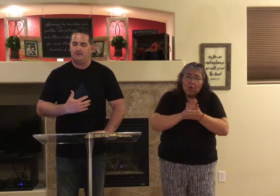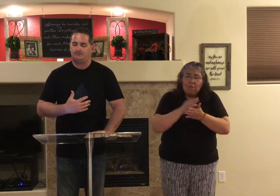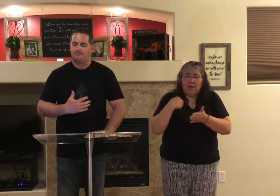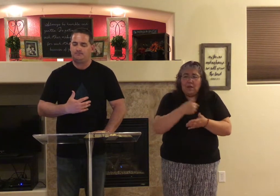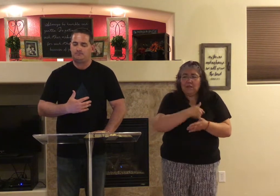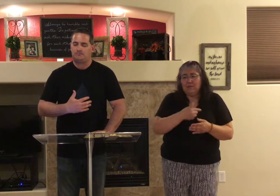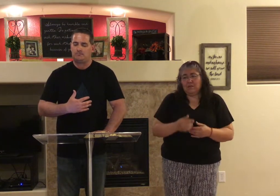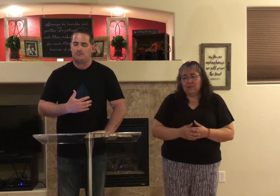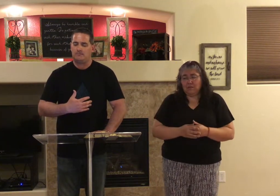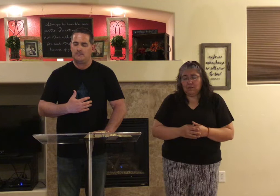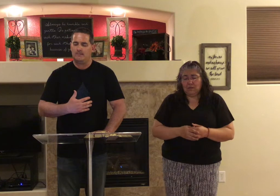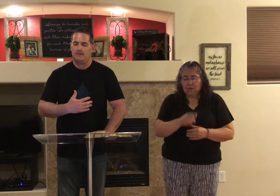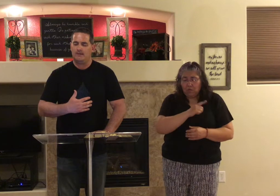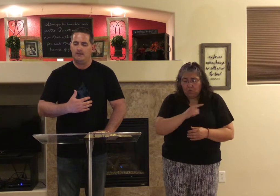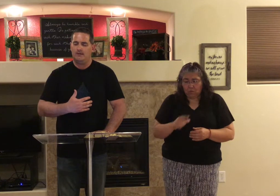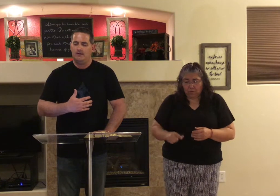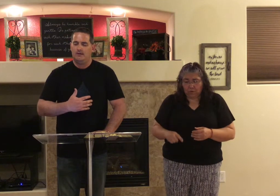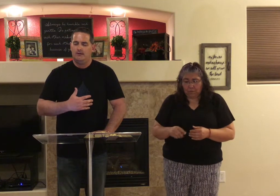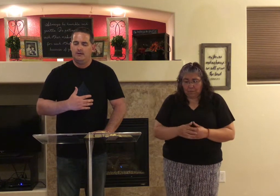Lord.